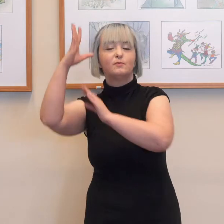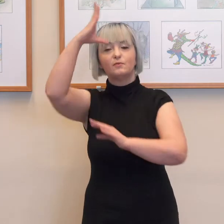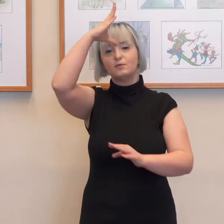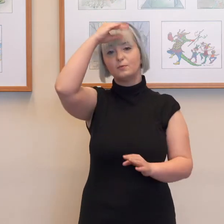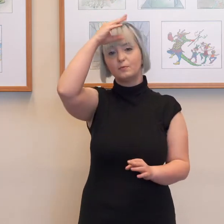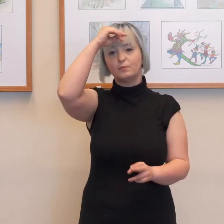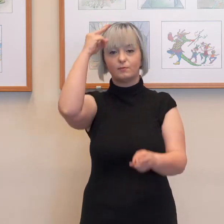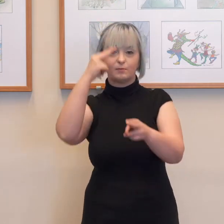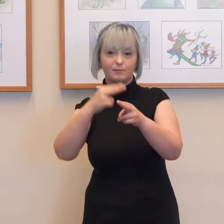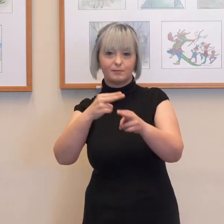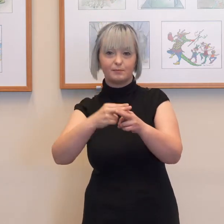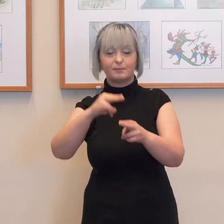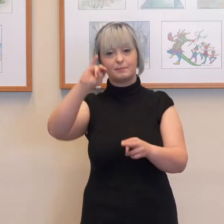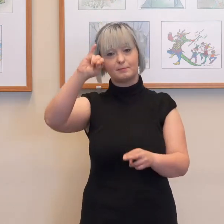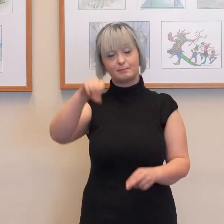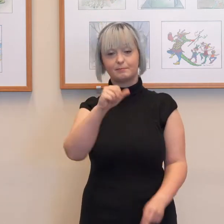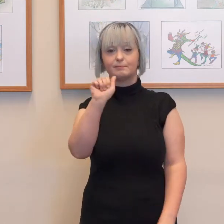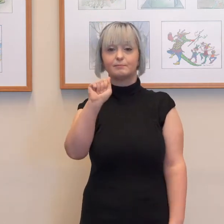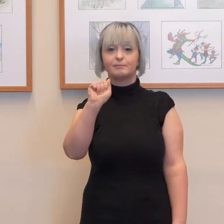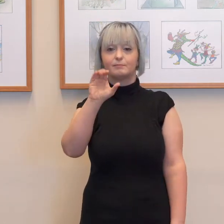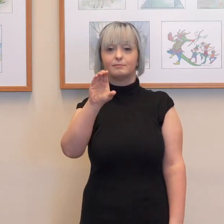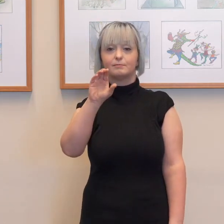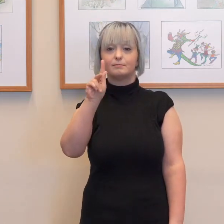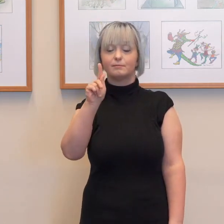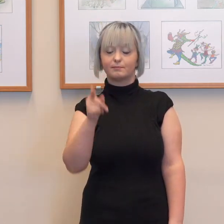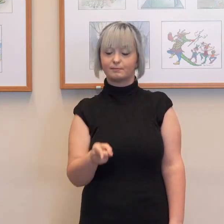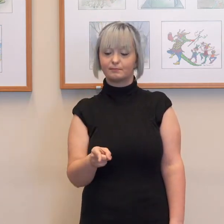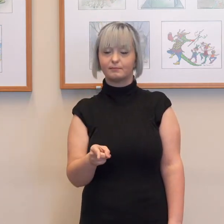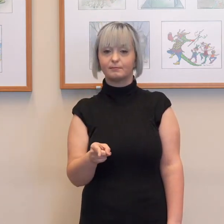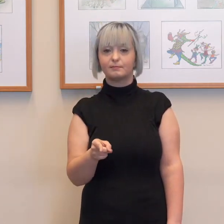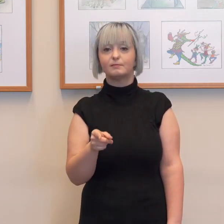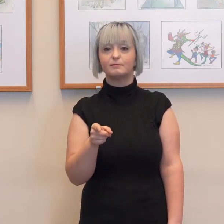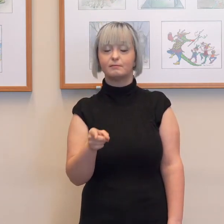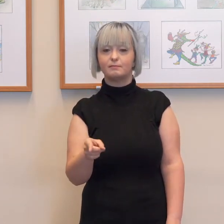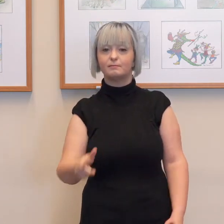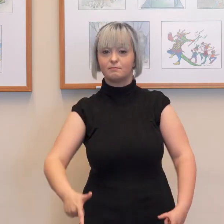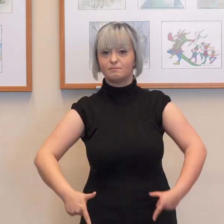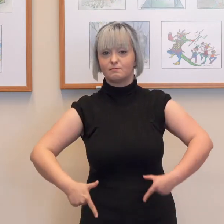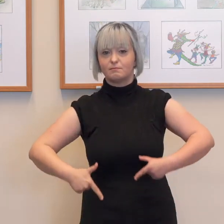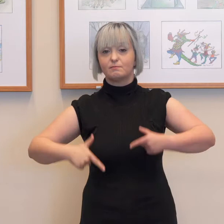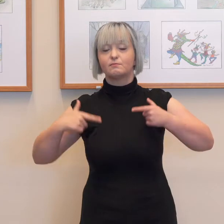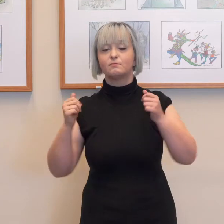Once upon a time, there was a boy named Jack. He lived with his mom.